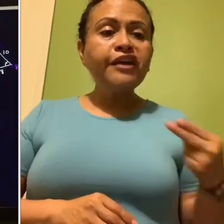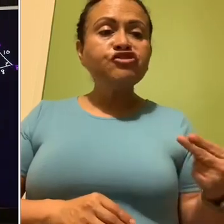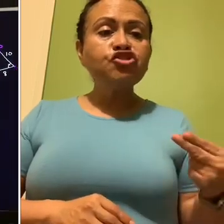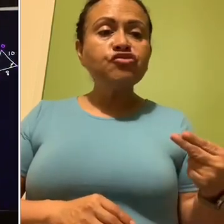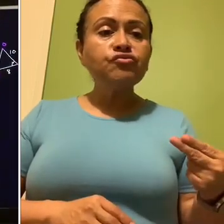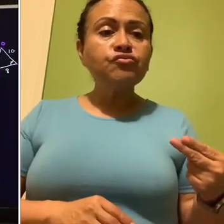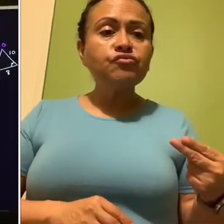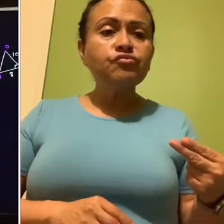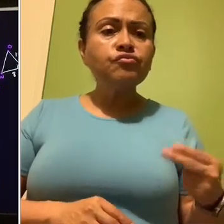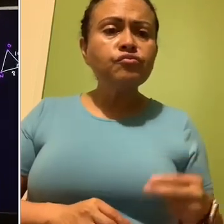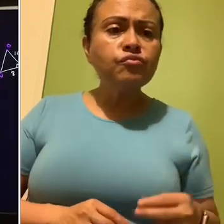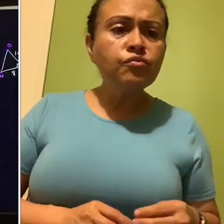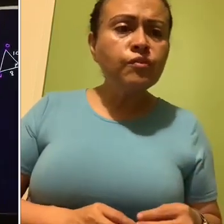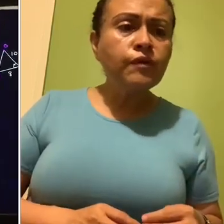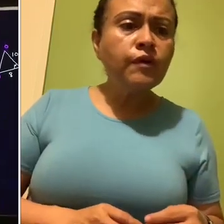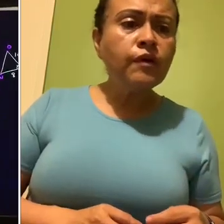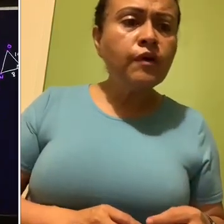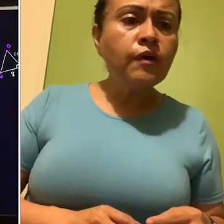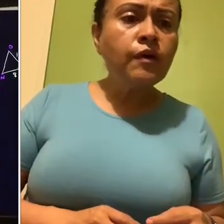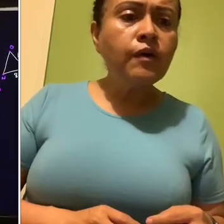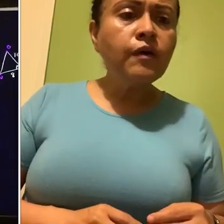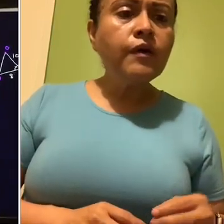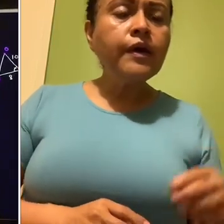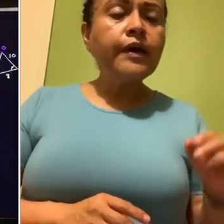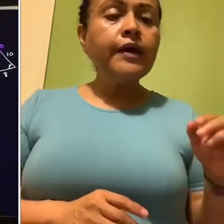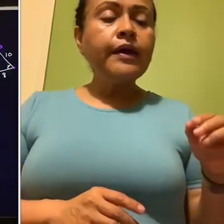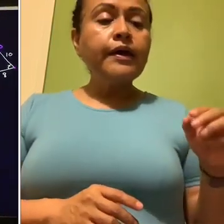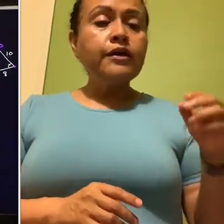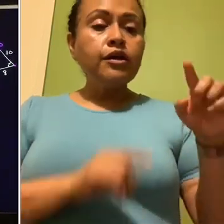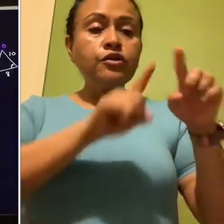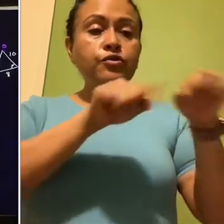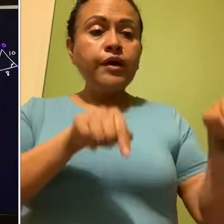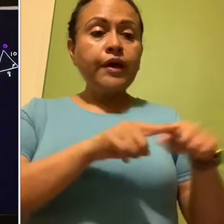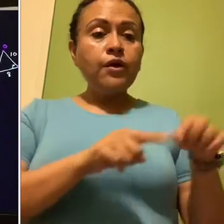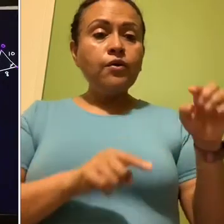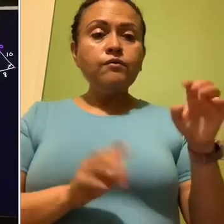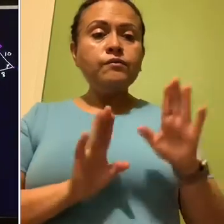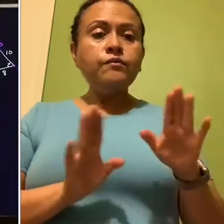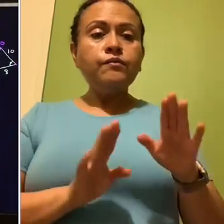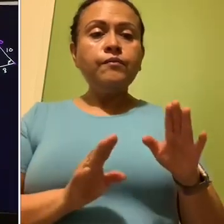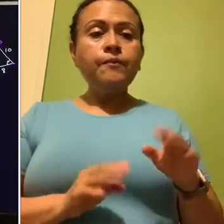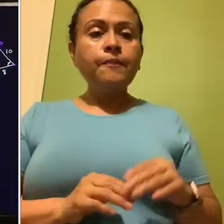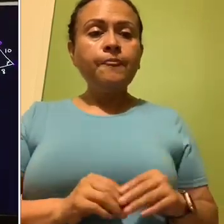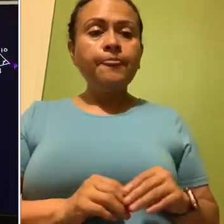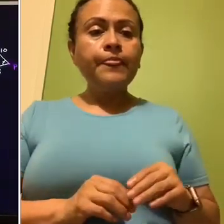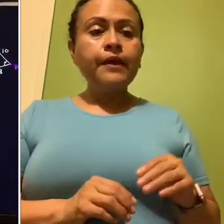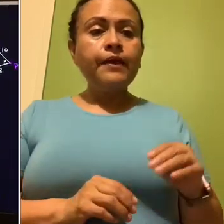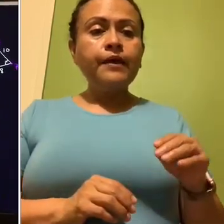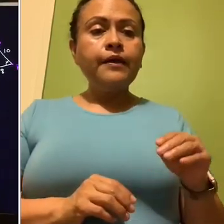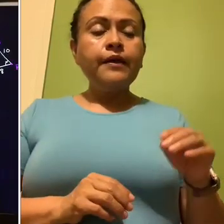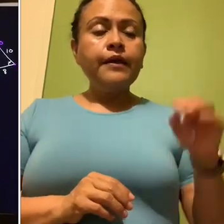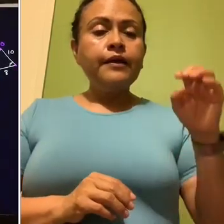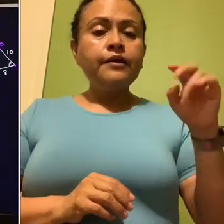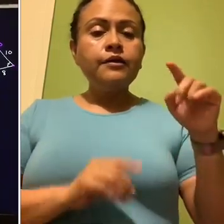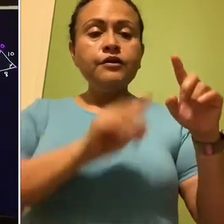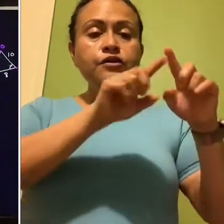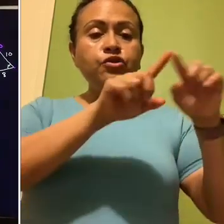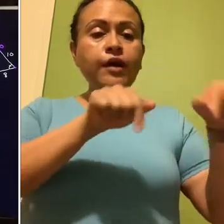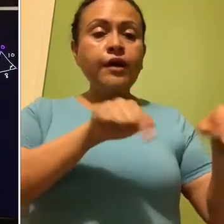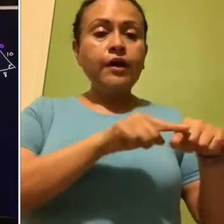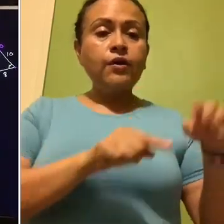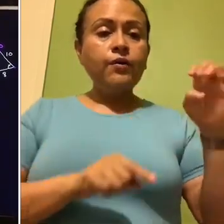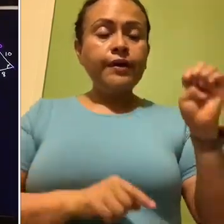side. That is H right over here. So triangle E, I'll do it like this.